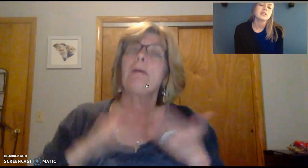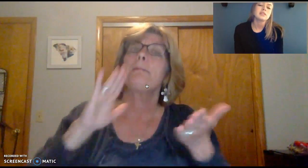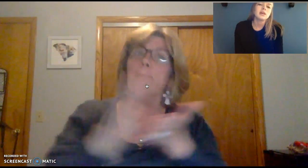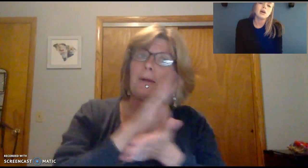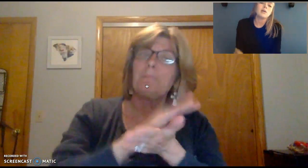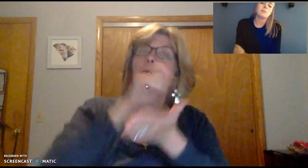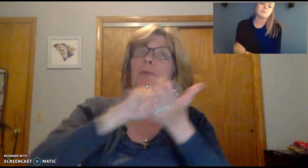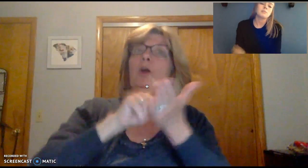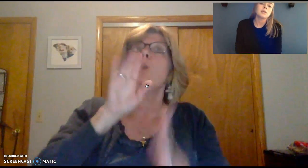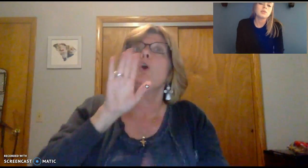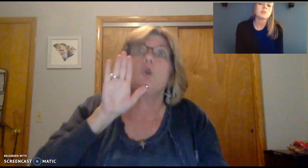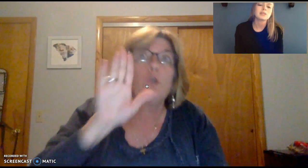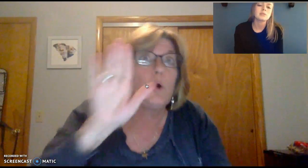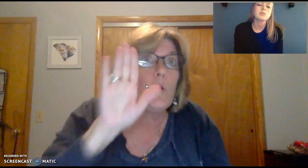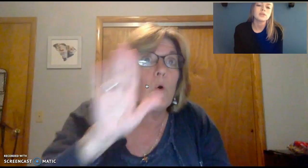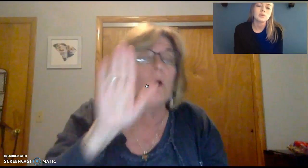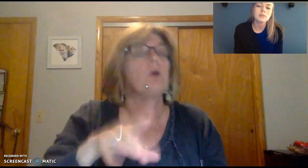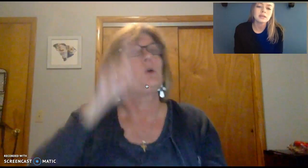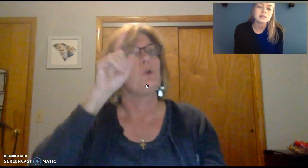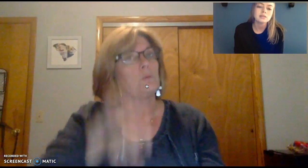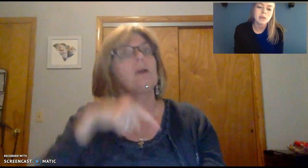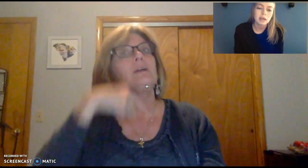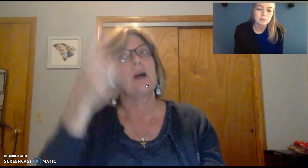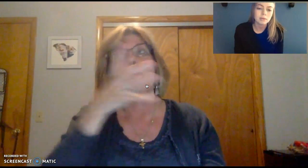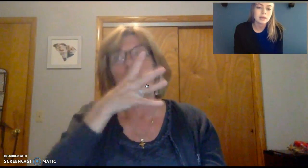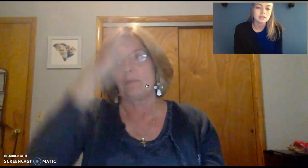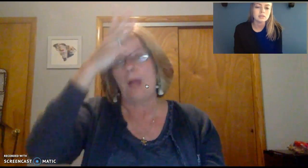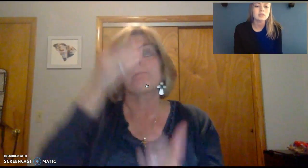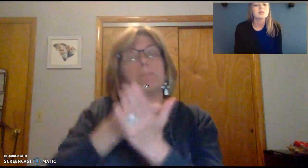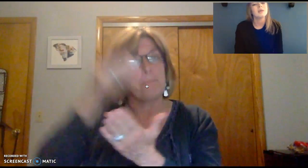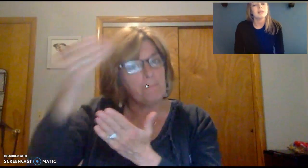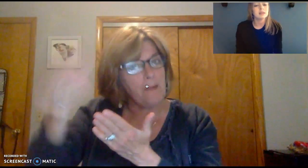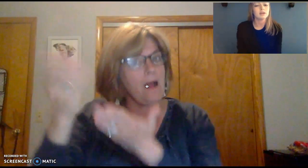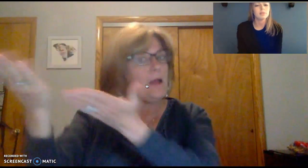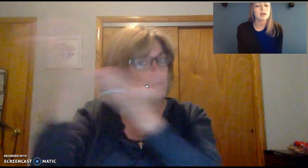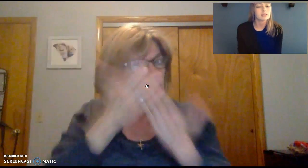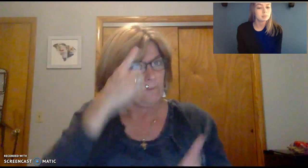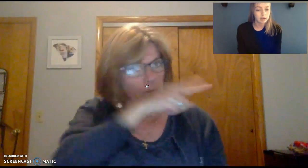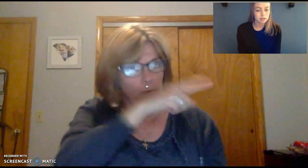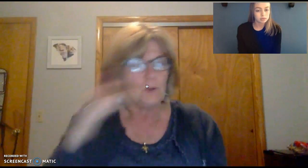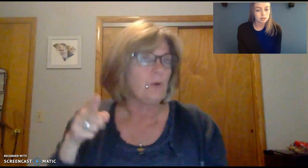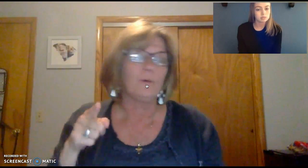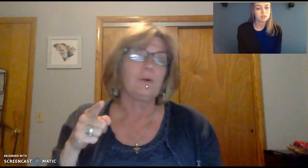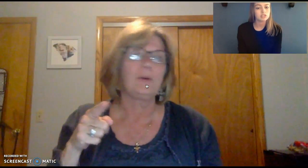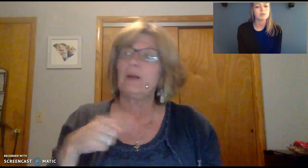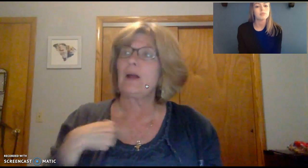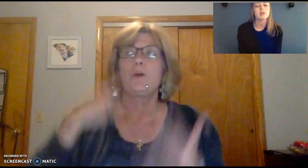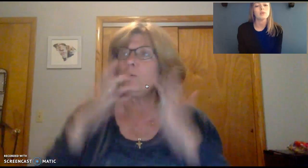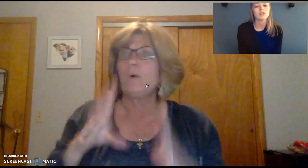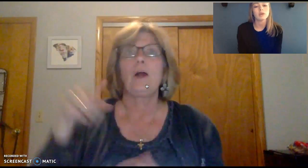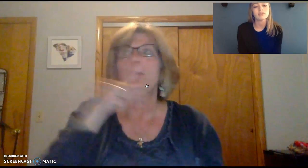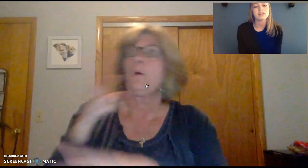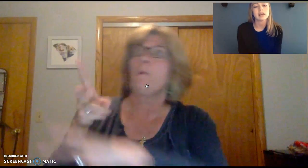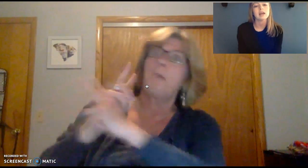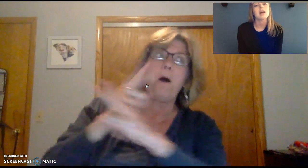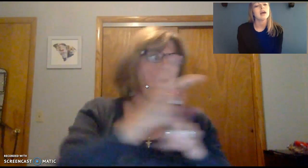You all need to be responsible and bring your own pieces of paper and pencils. Maybe tell your parents to buy you some so that you can bring it